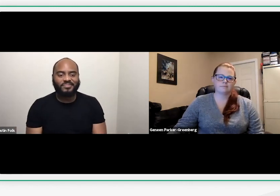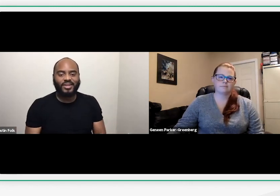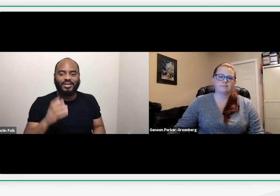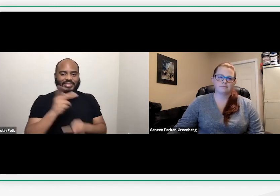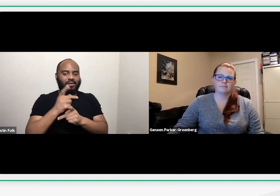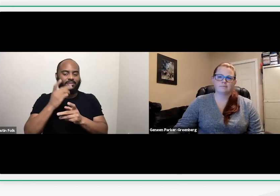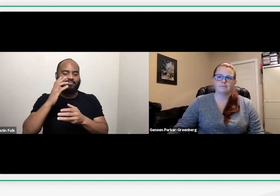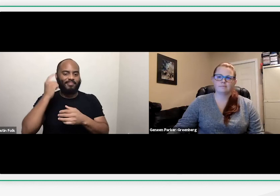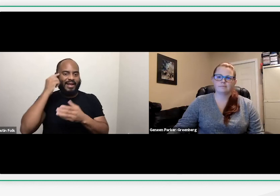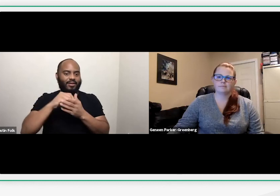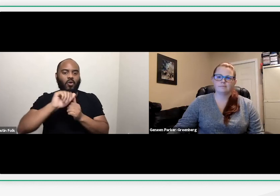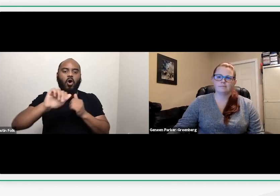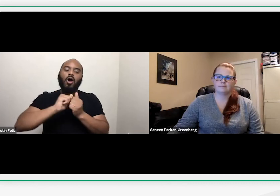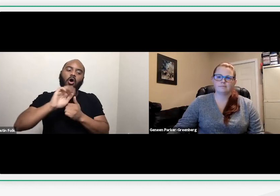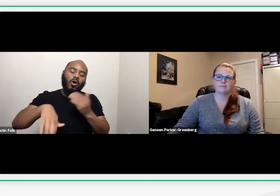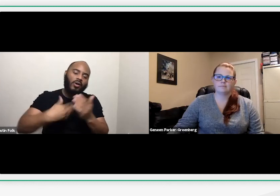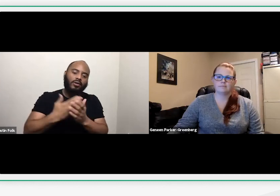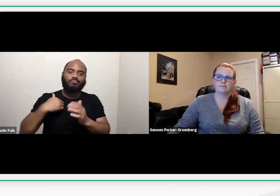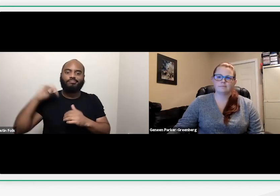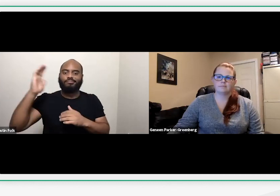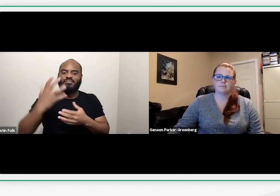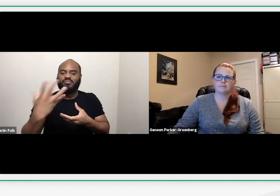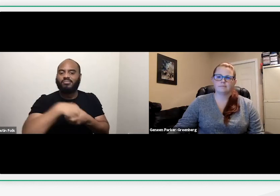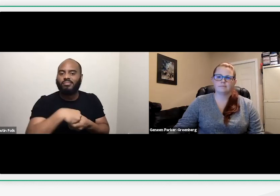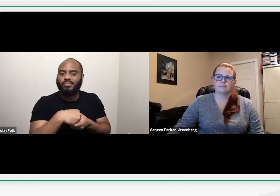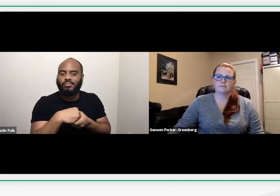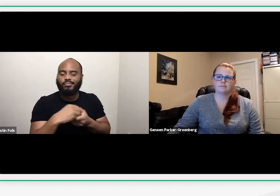work towards your dreams so that you could actually make the momentum to achieve them.